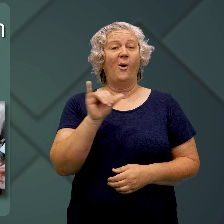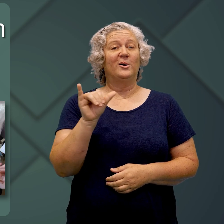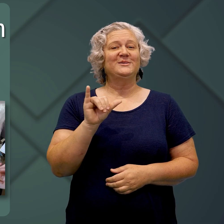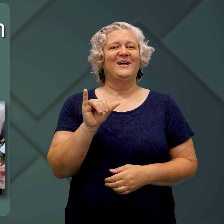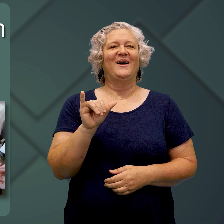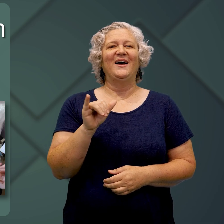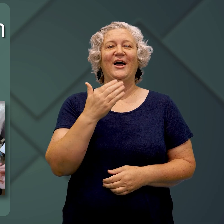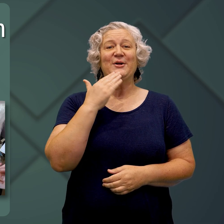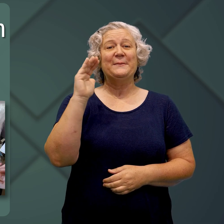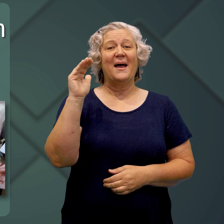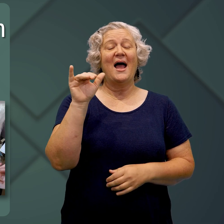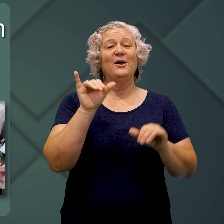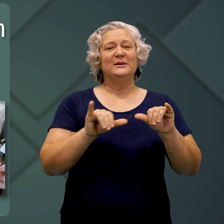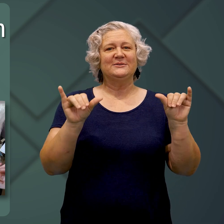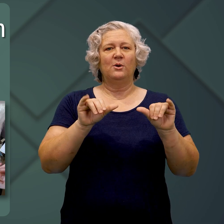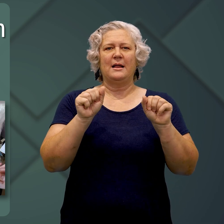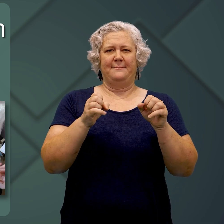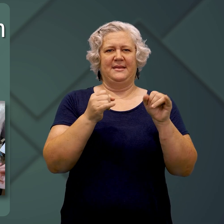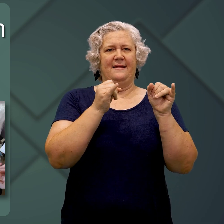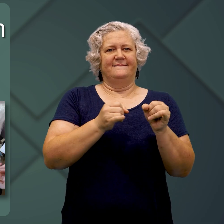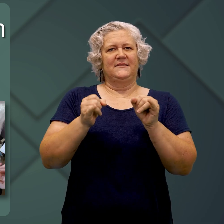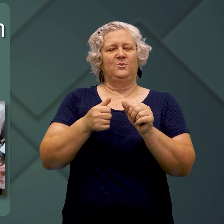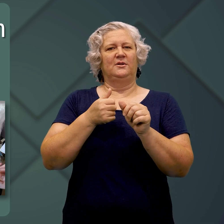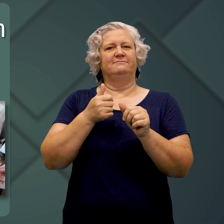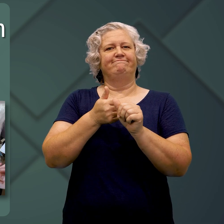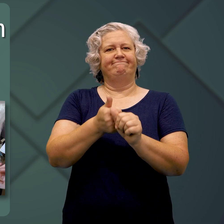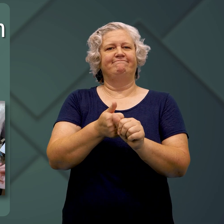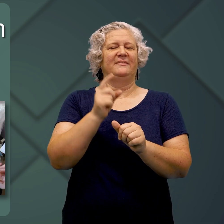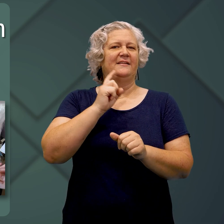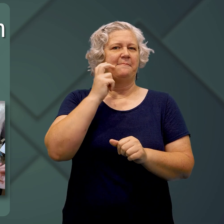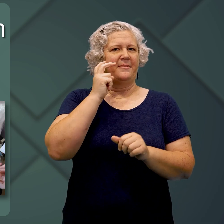A goodbye ritual can also be individualized.